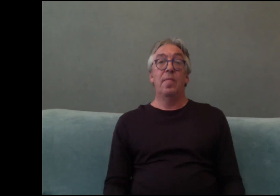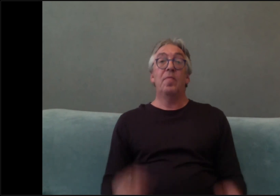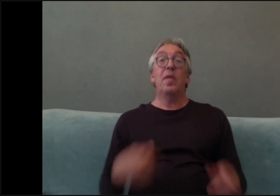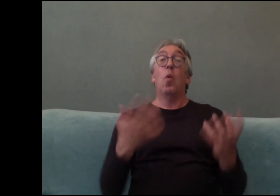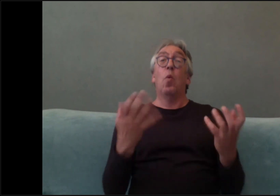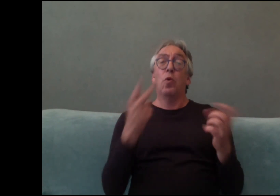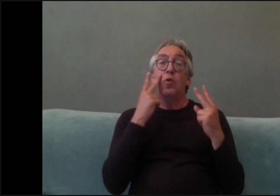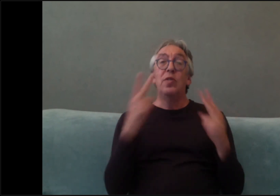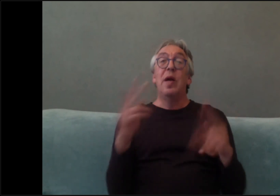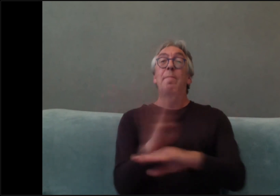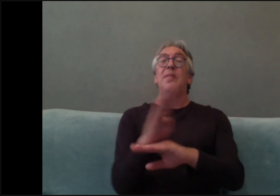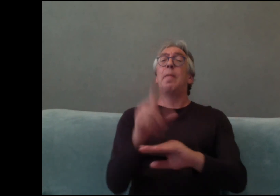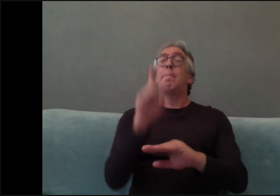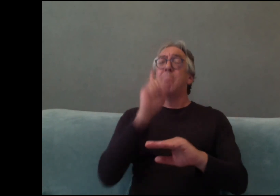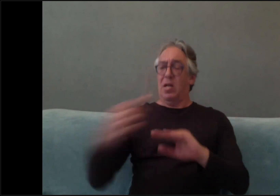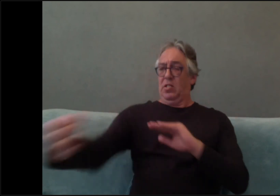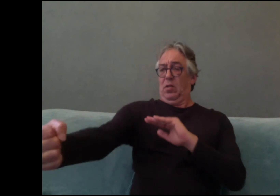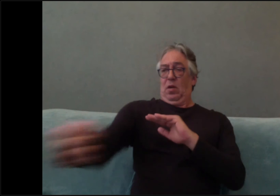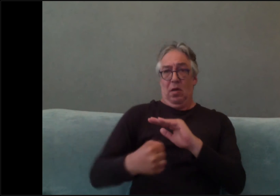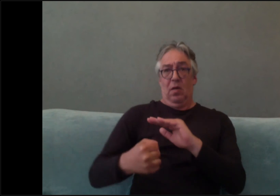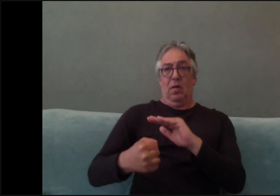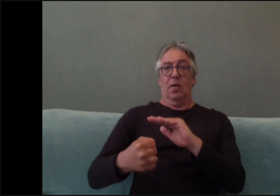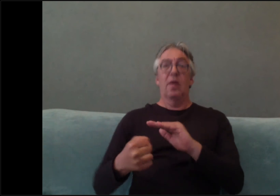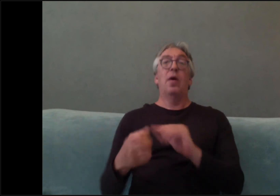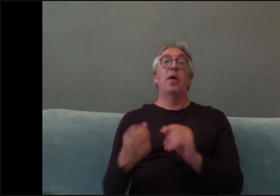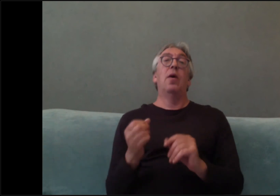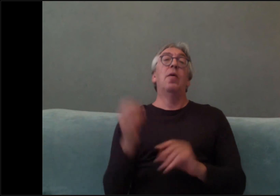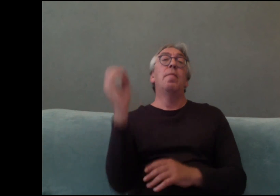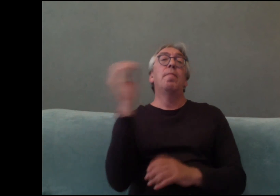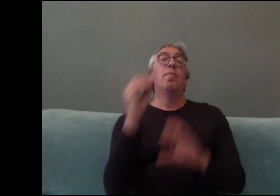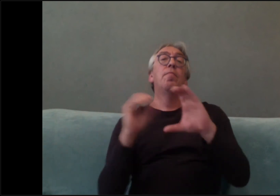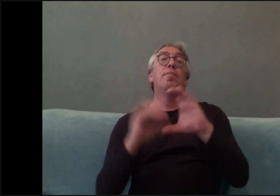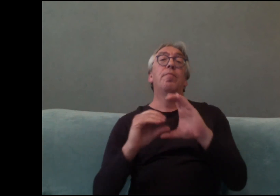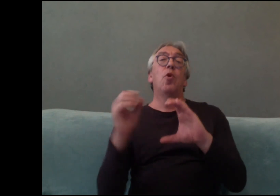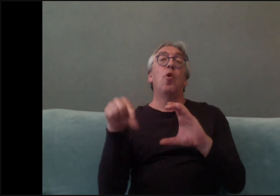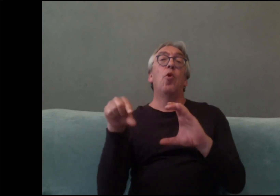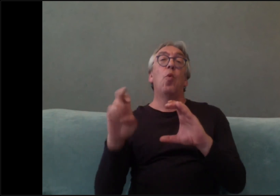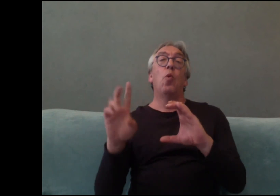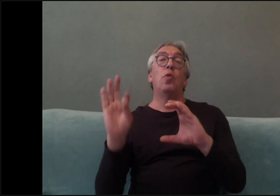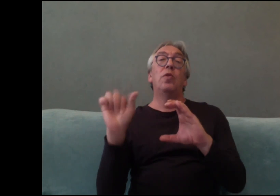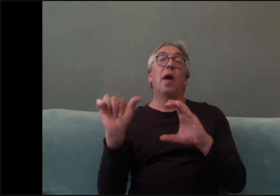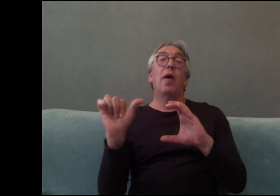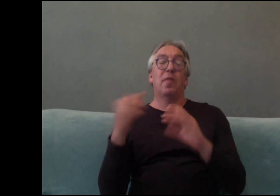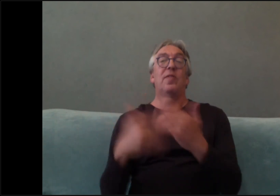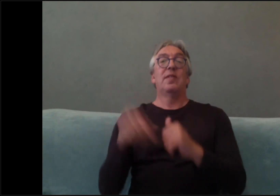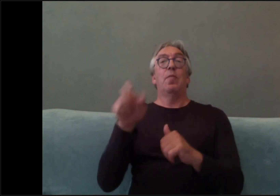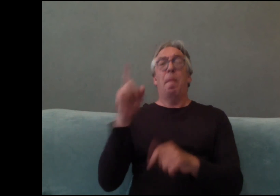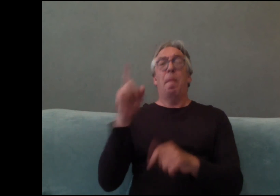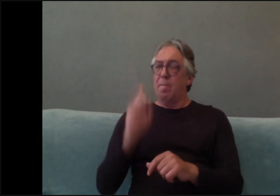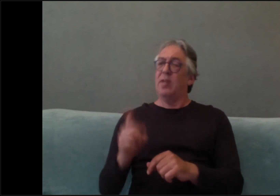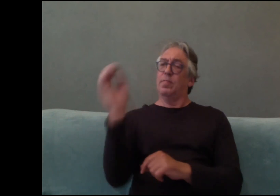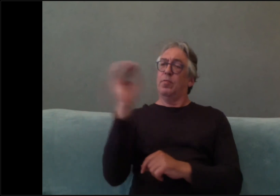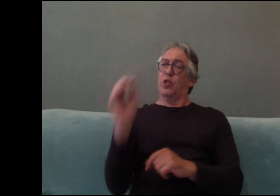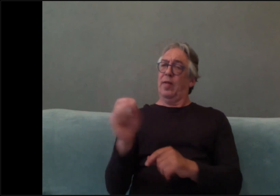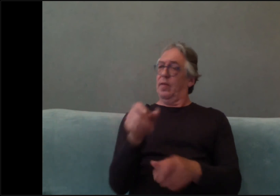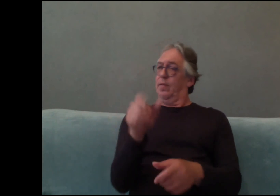partial retirement arrangements to comply with the needs of people with disabilities. And finally,